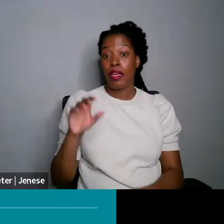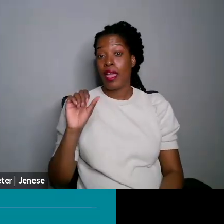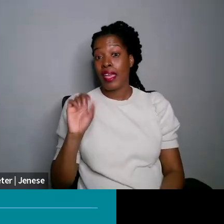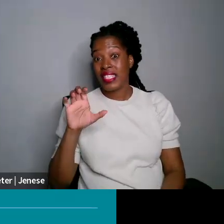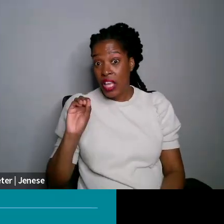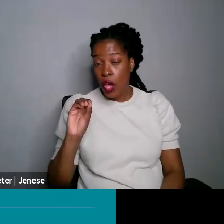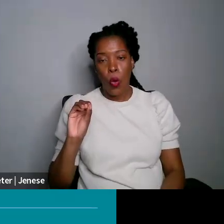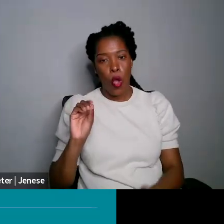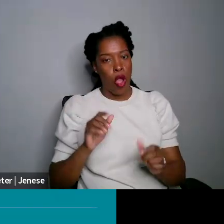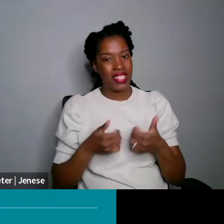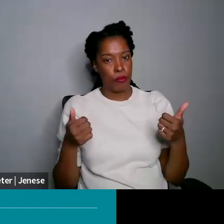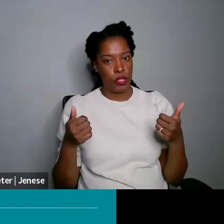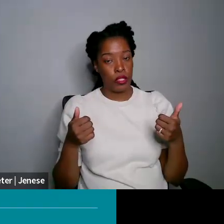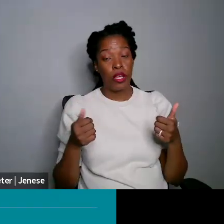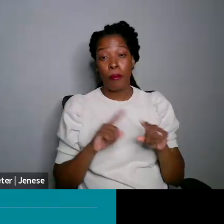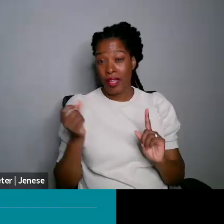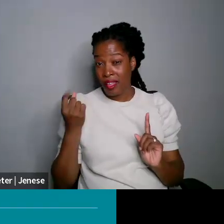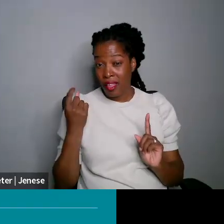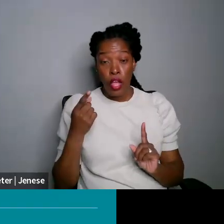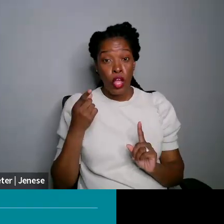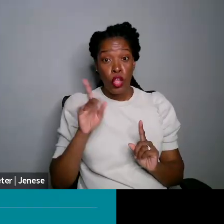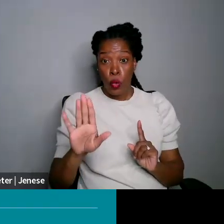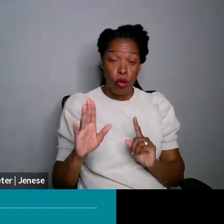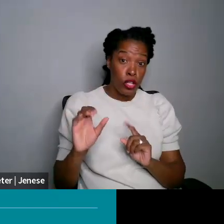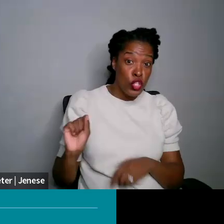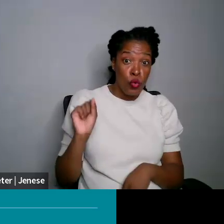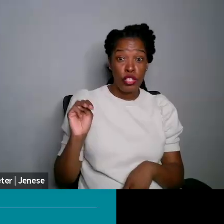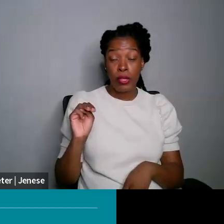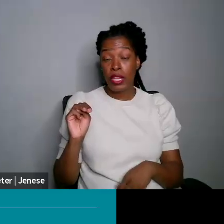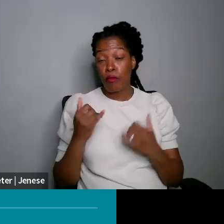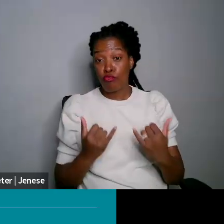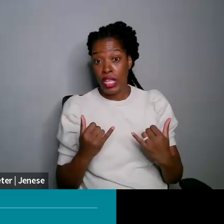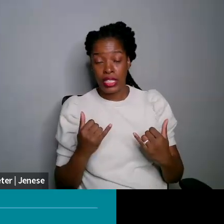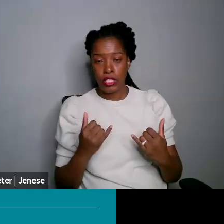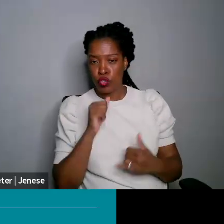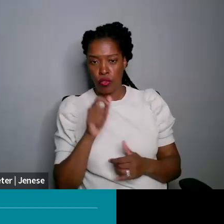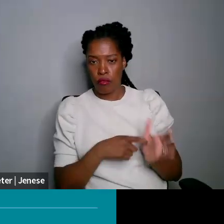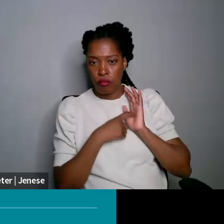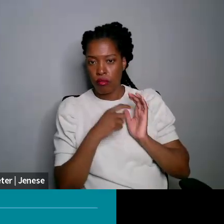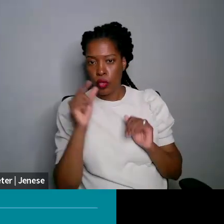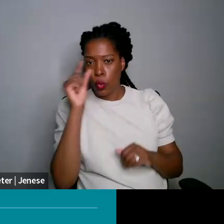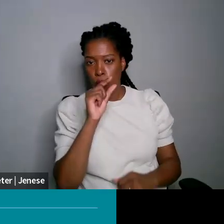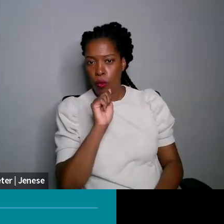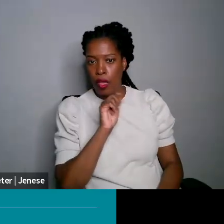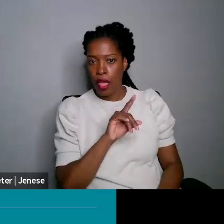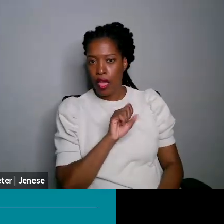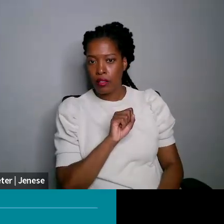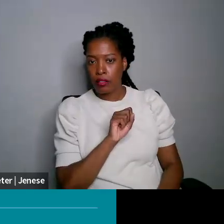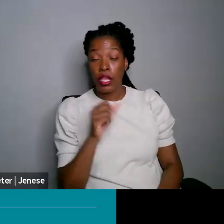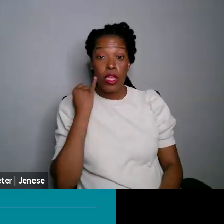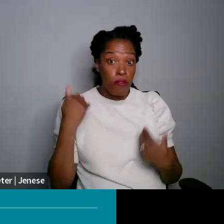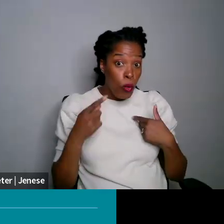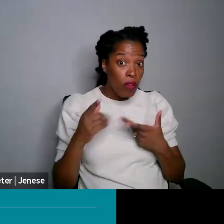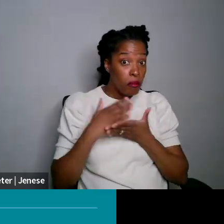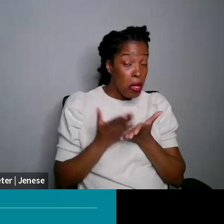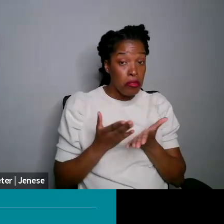presence, you don't need Google Ads. If you have the budget and the ability to invest in that, great. If you don't, even